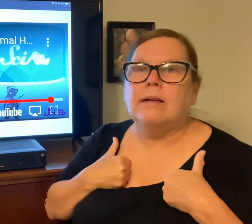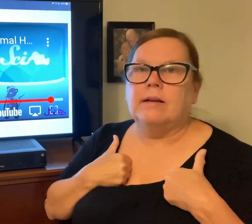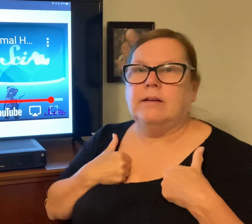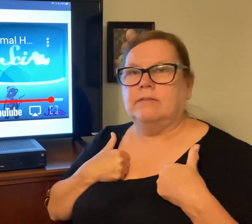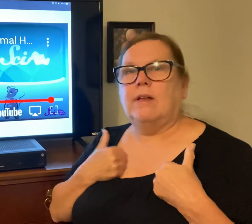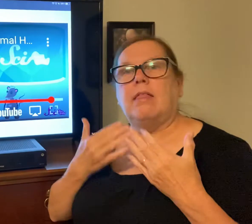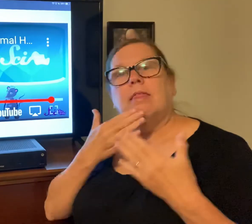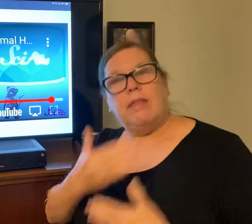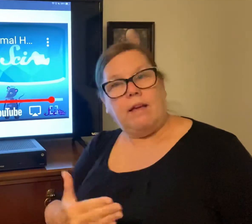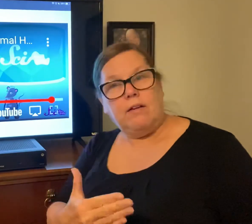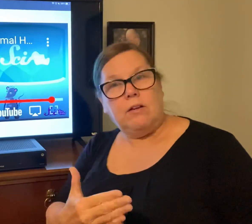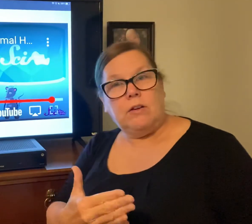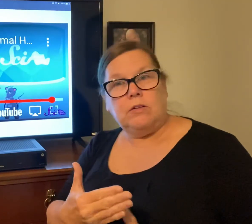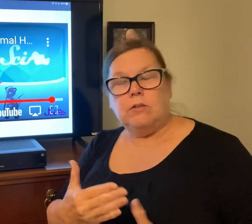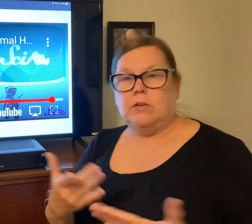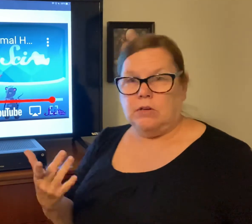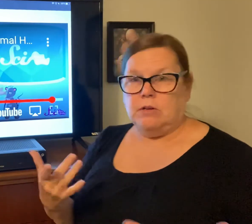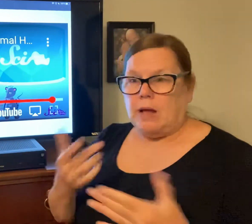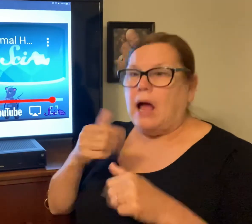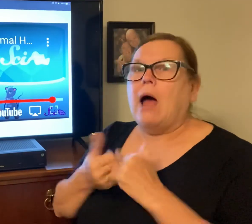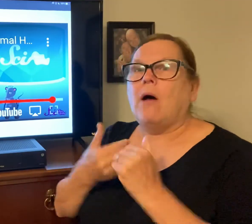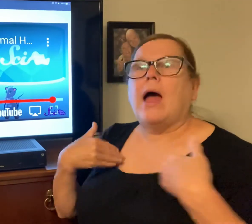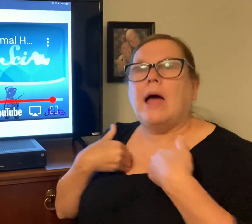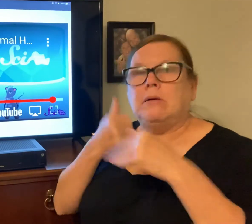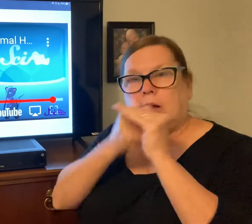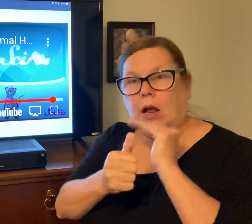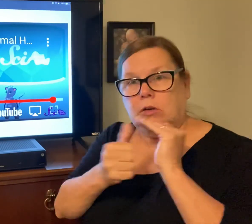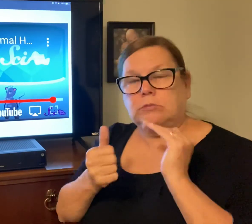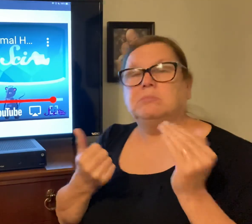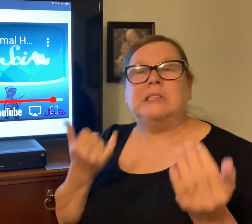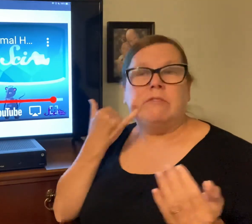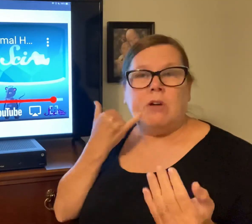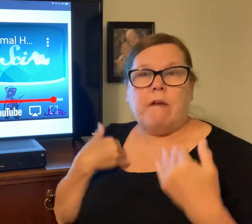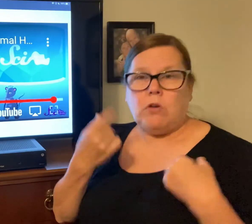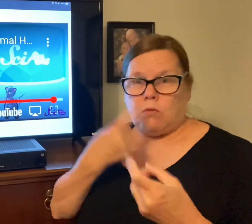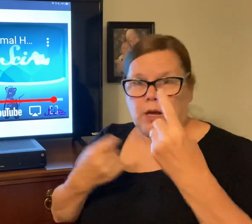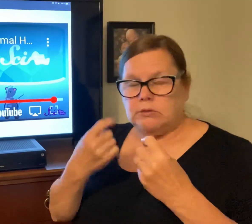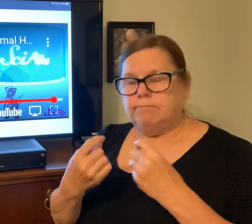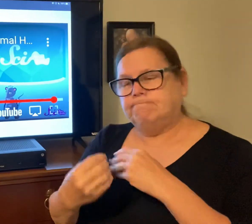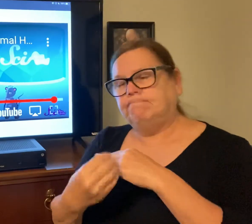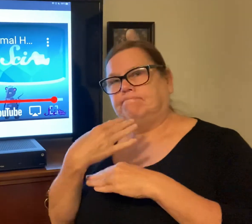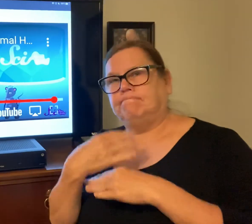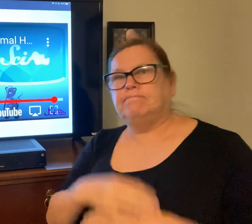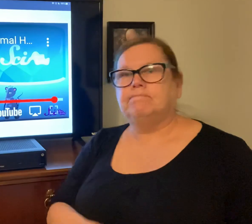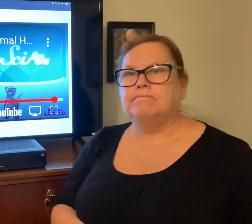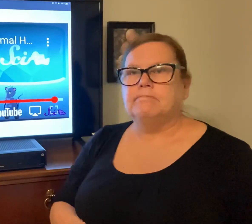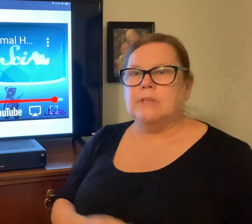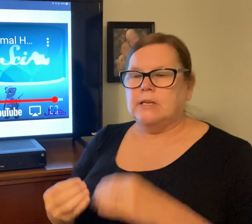camouflage with us. Do you have a question about something that you'd like to learn more about? Get help from a parent and leave a comment below, or